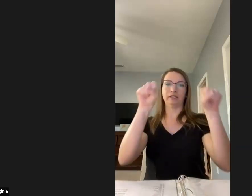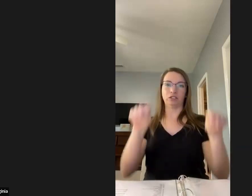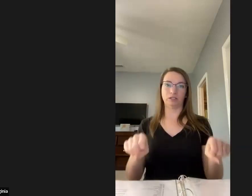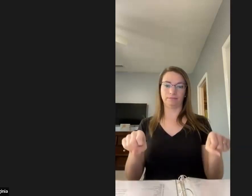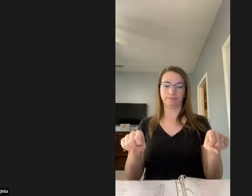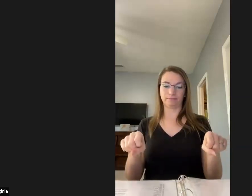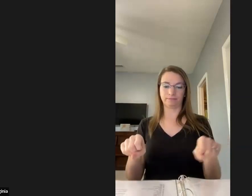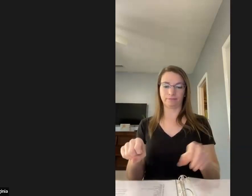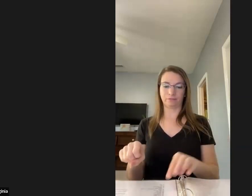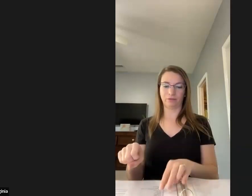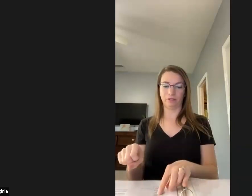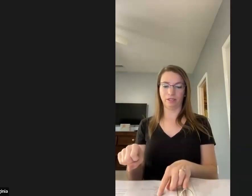station. Okay.